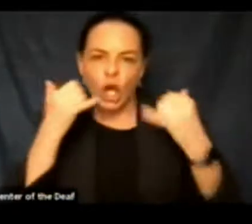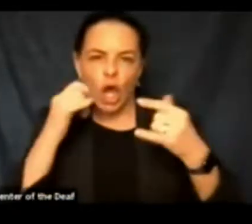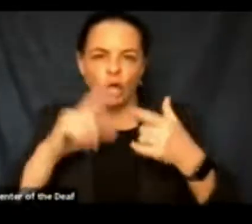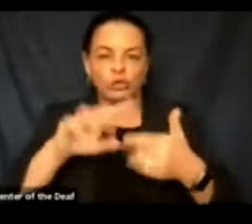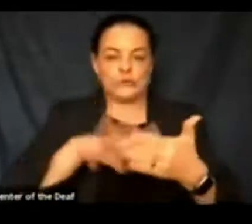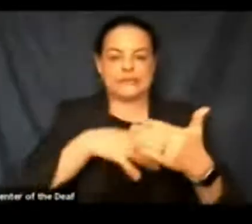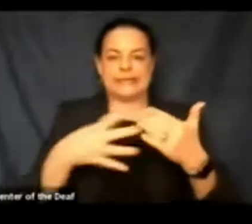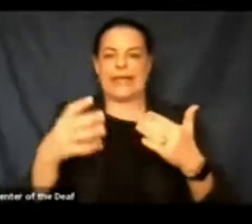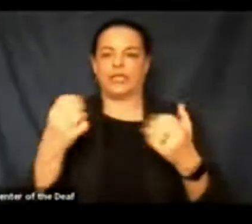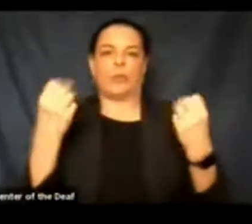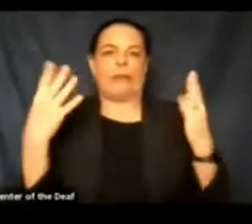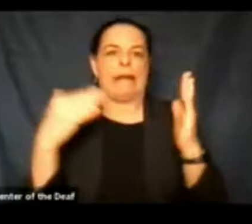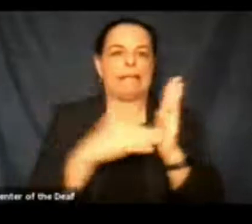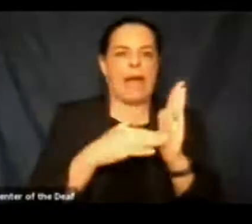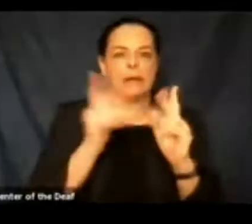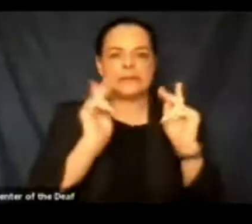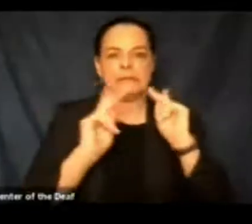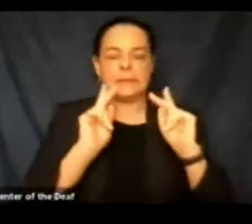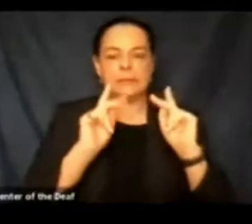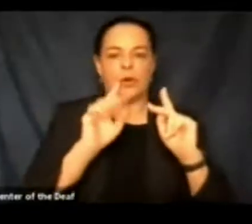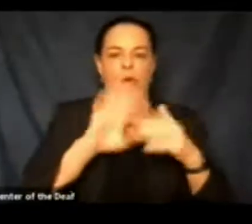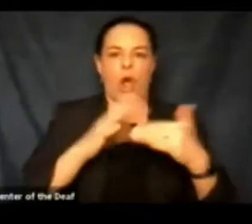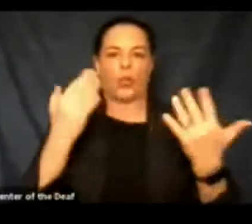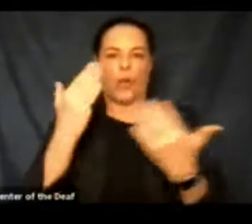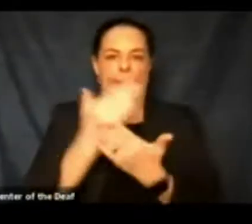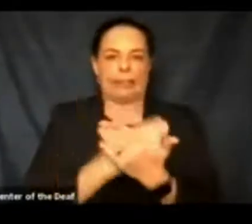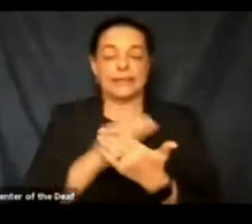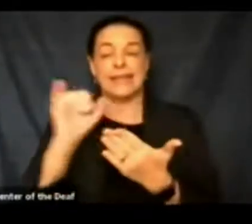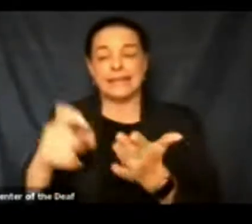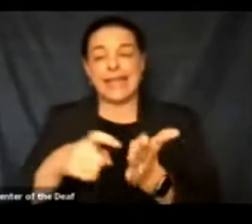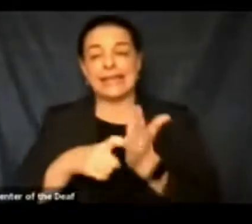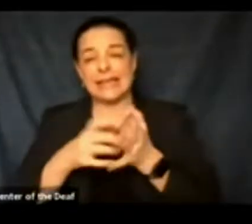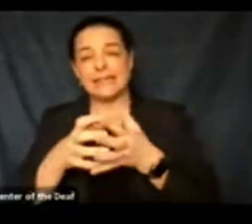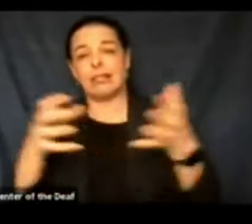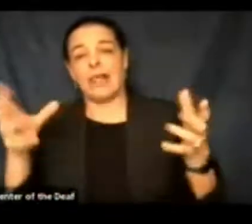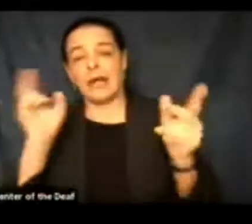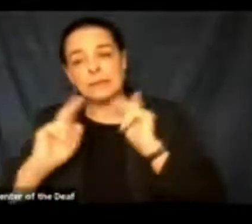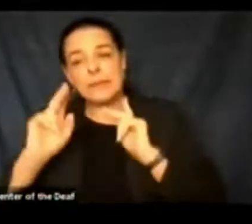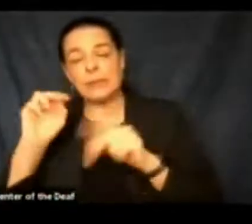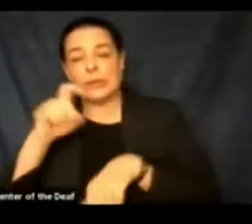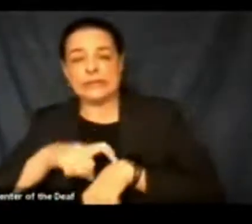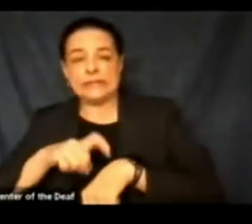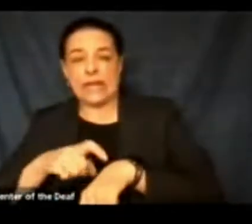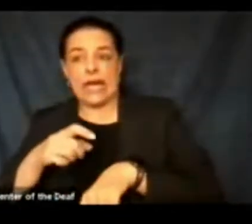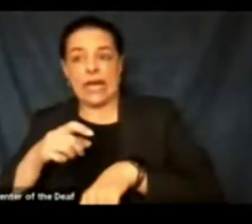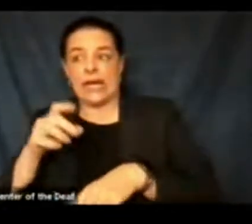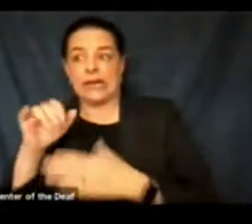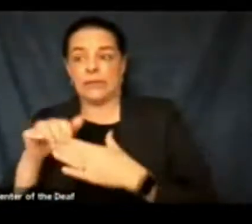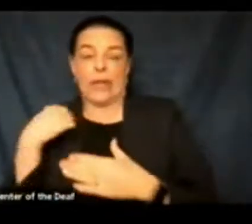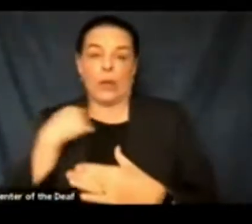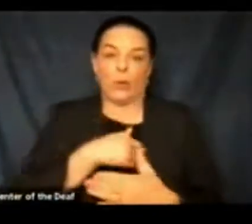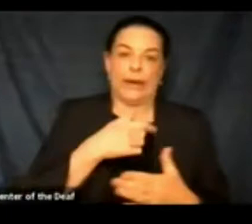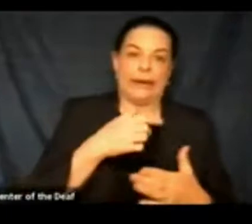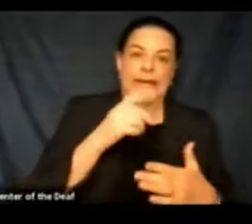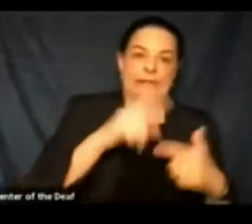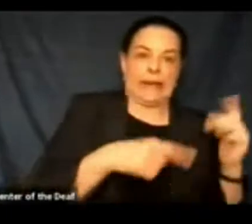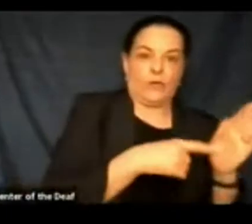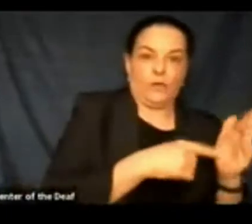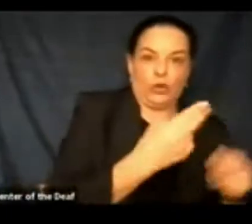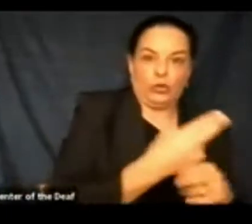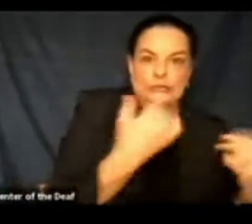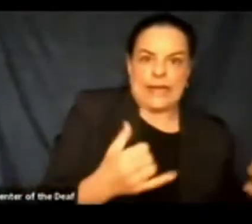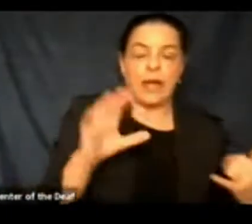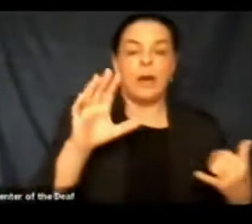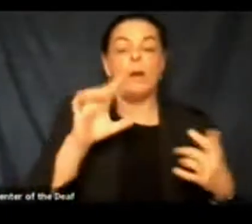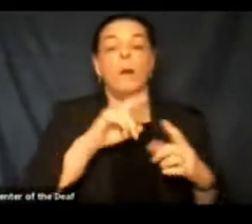of appointments for people that are on the wait list. That takes a lot of resources out of our operations to do that. So as soon as we can get an update out,